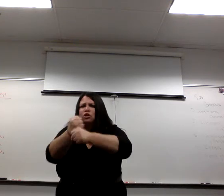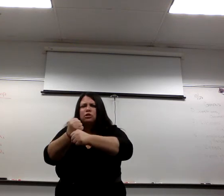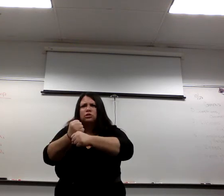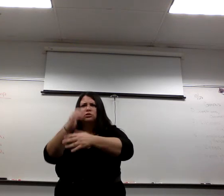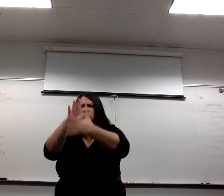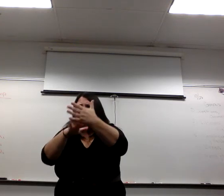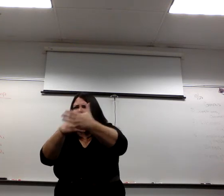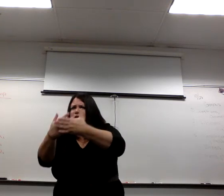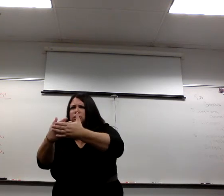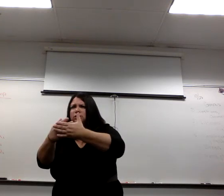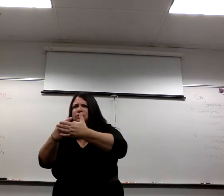Civil War.